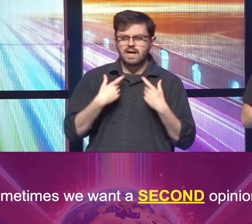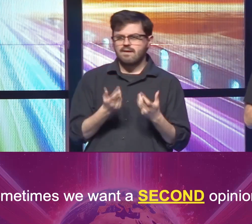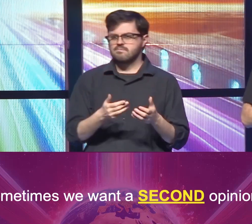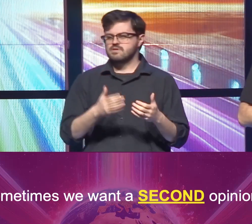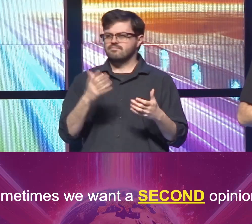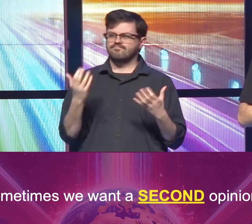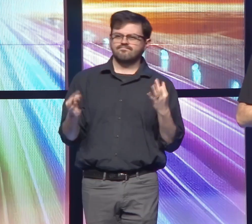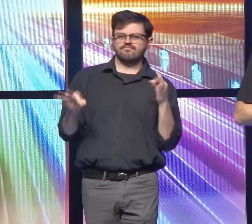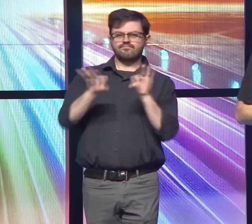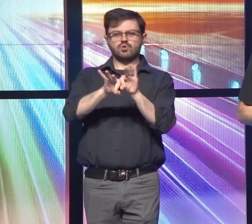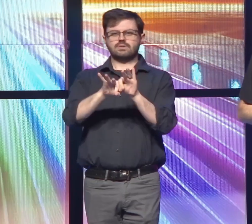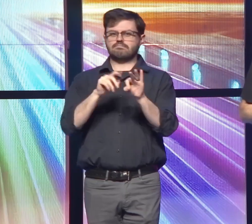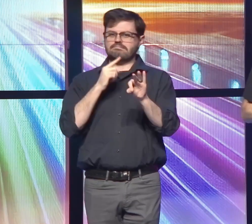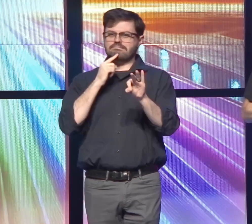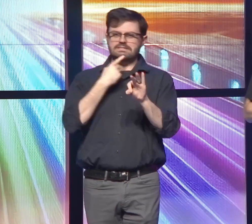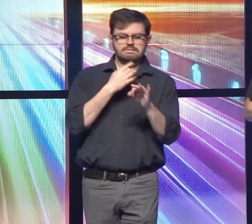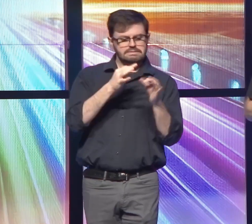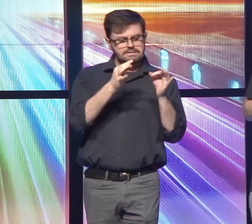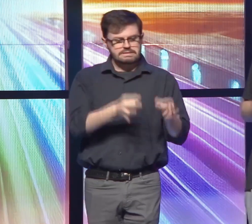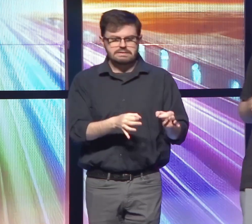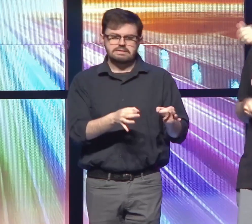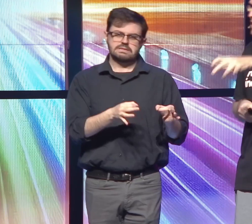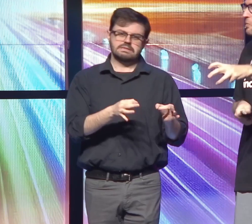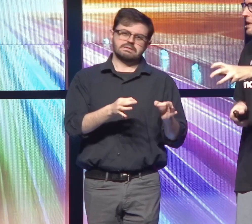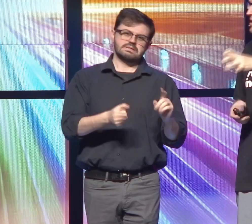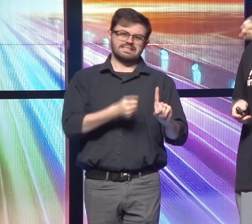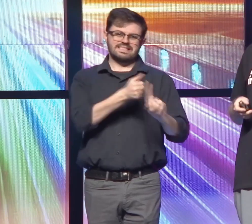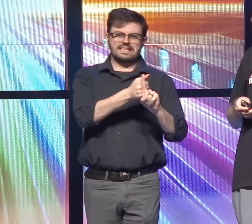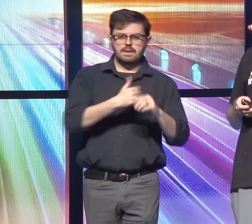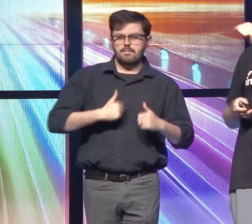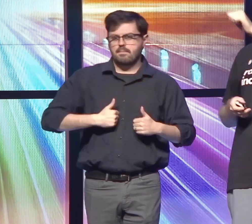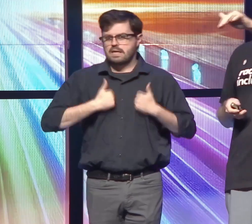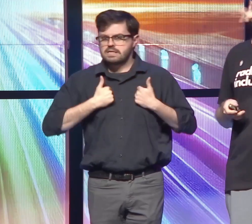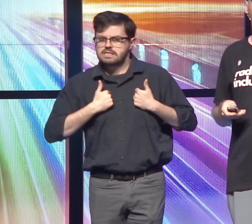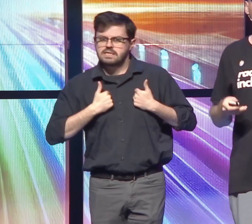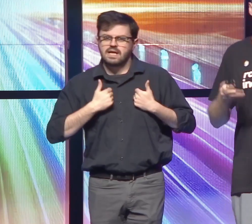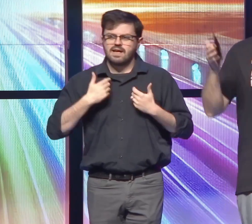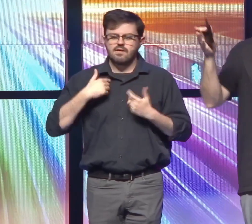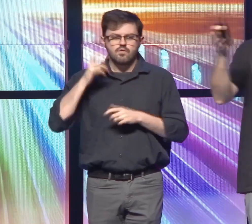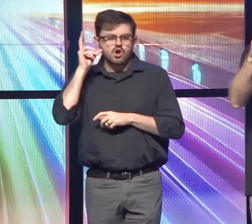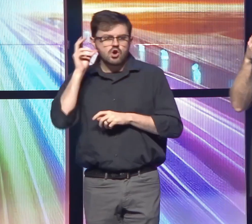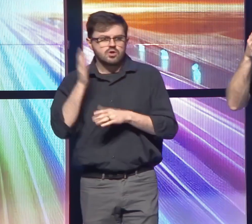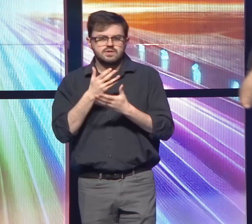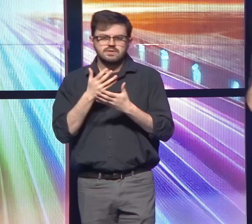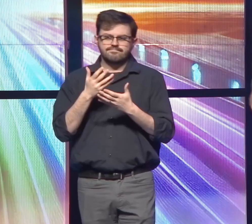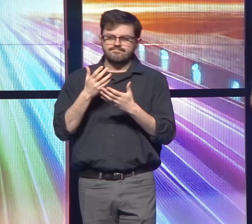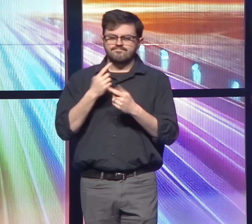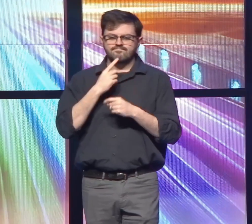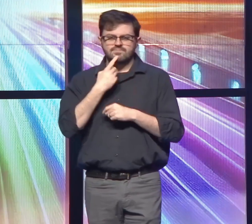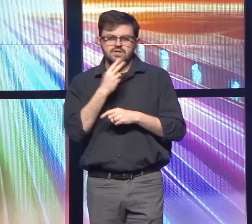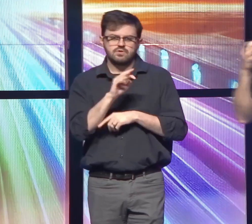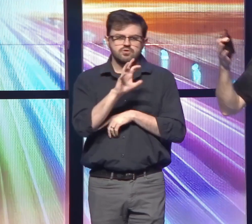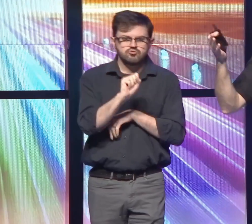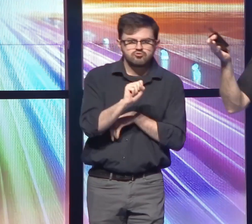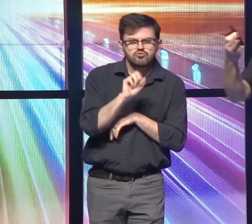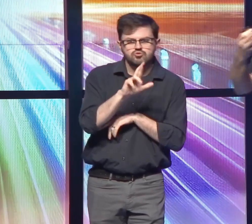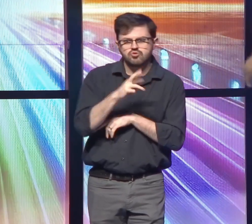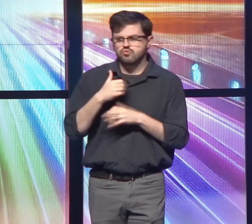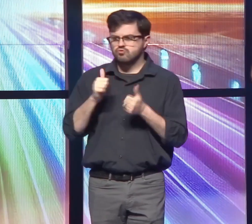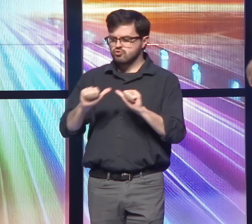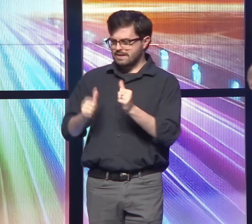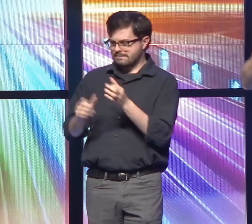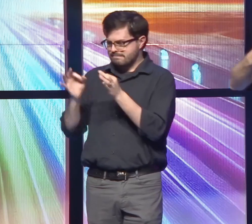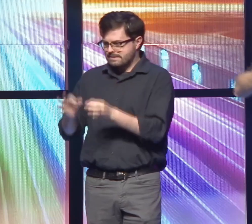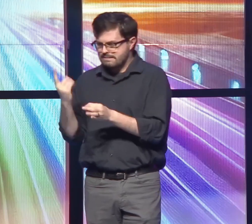lives. We get some big news. We're trying to make this big decision. We want a second opinion, and we're actually looking to see if we can garner